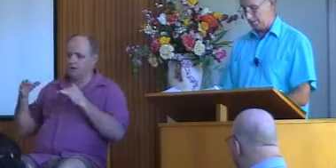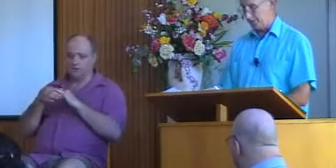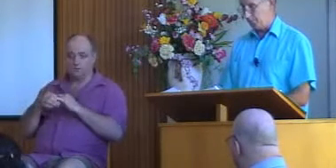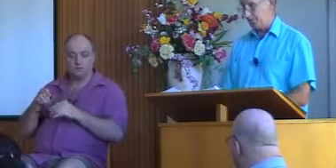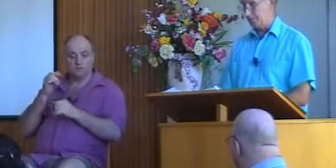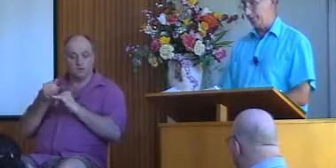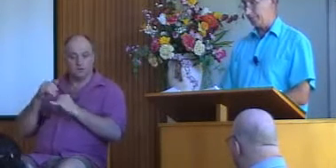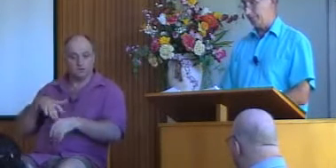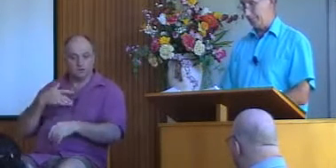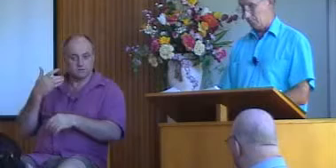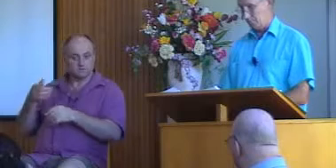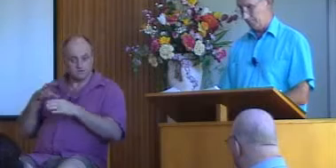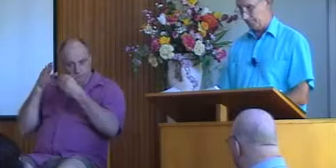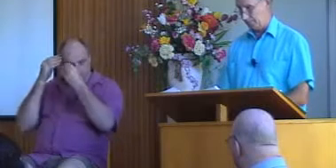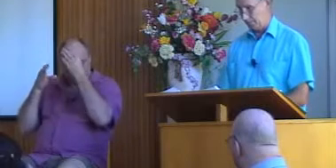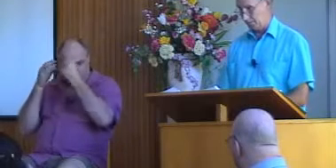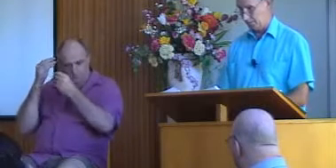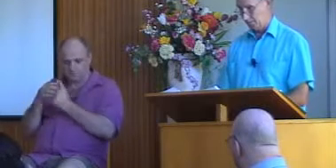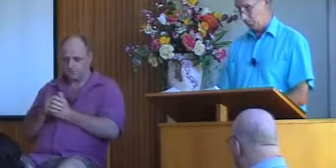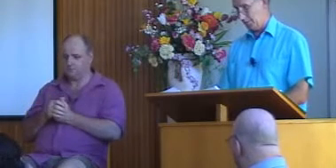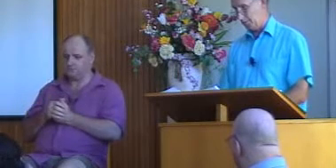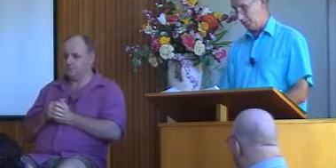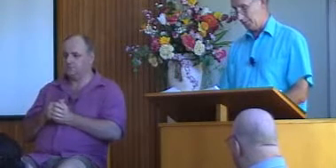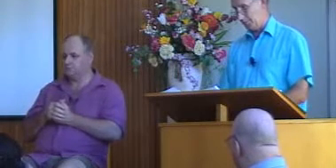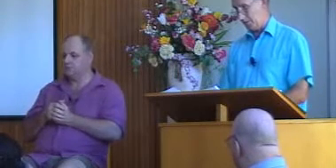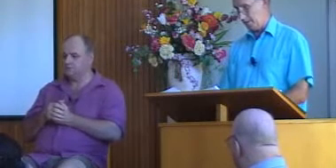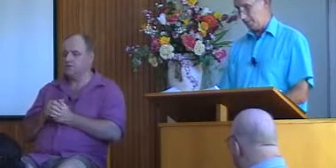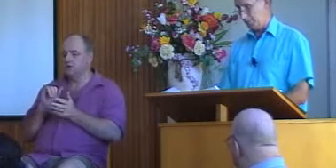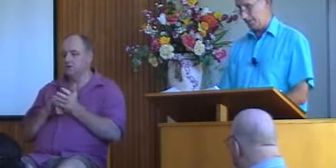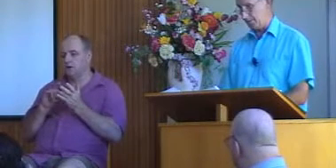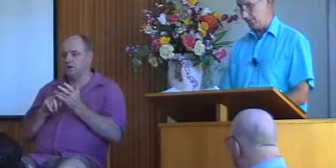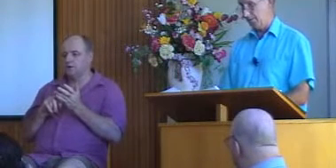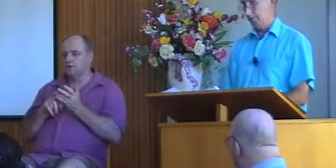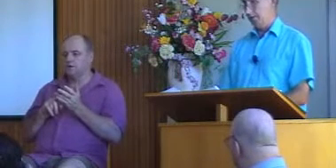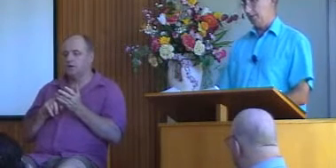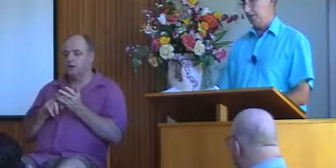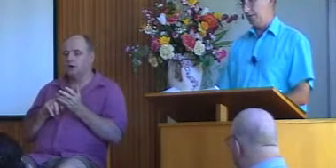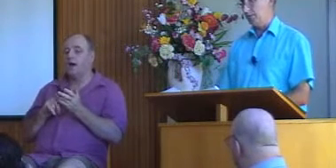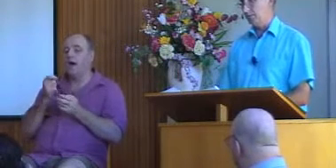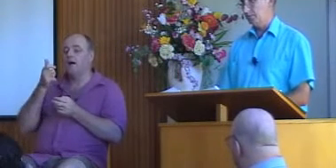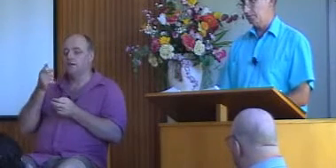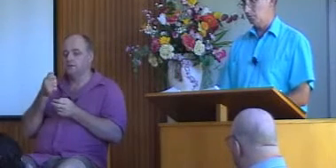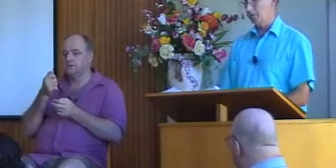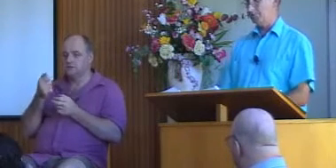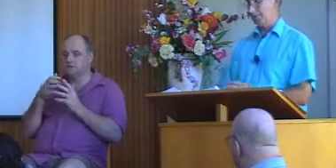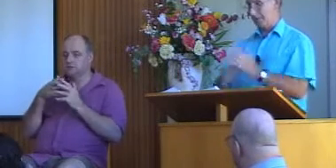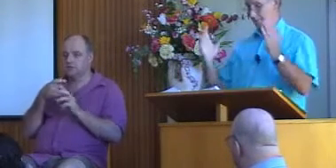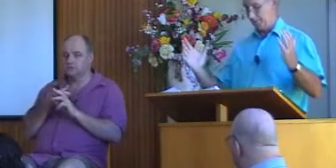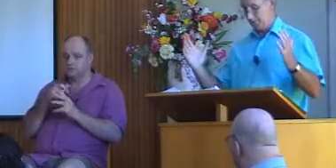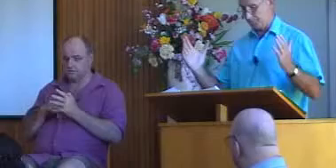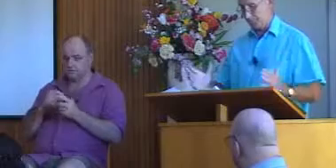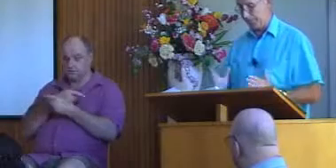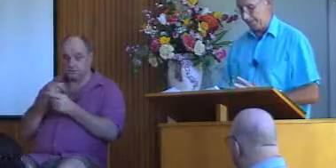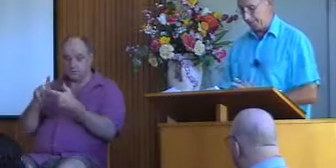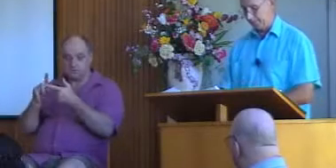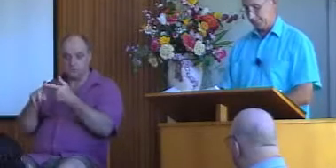So like I said, we attended that group for, well, we probably ran on for about a year. And all of a sudden, out of the blue,